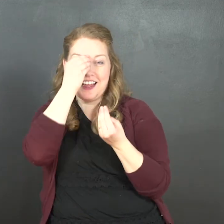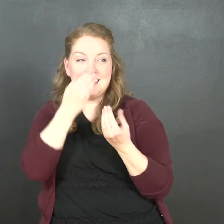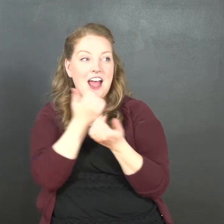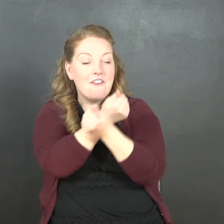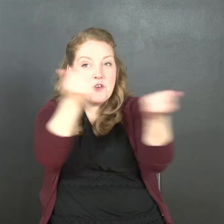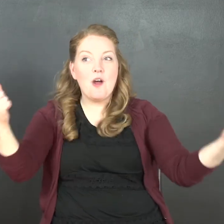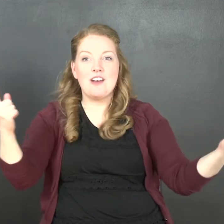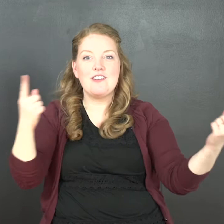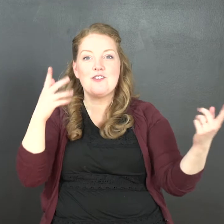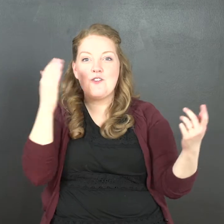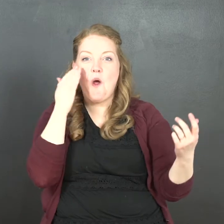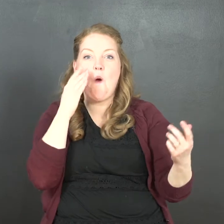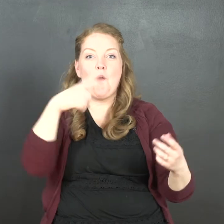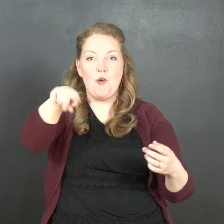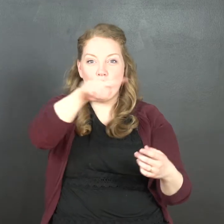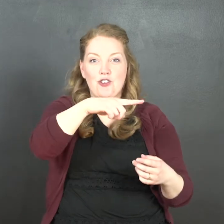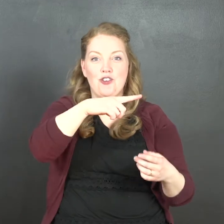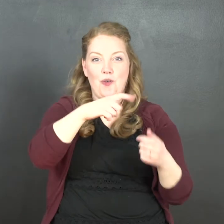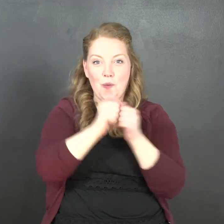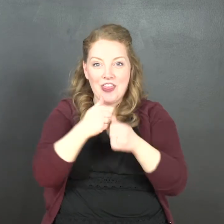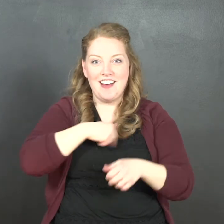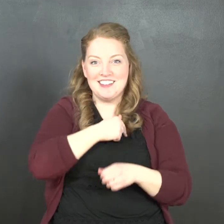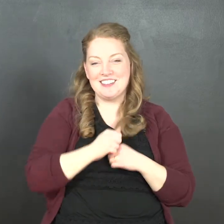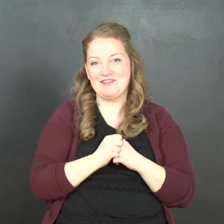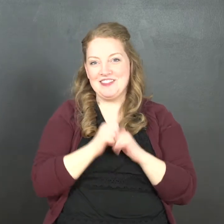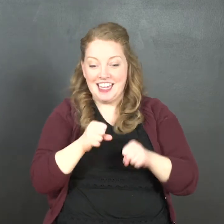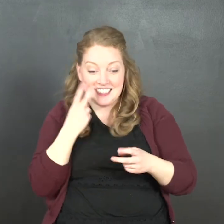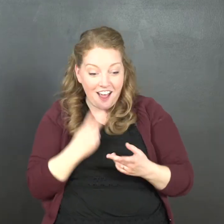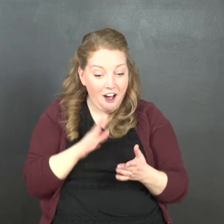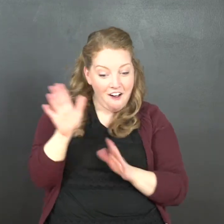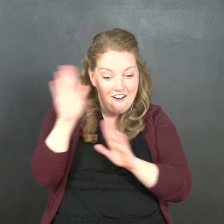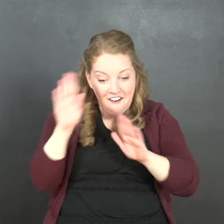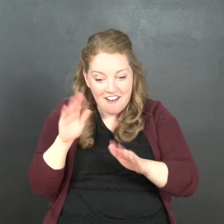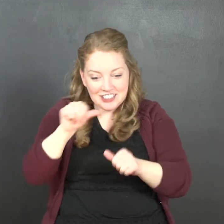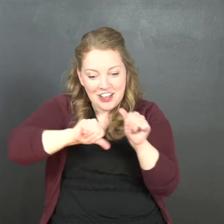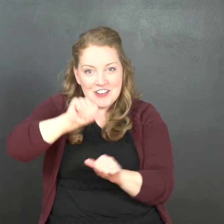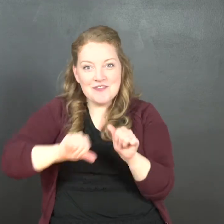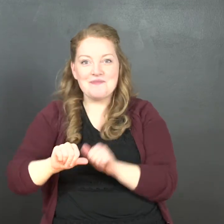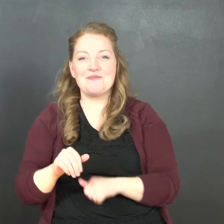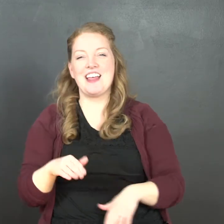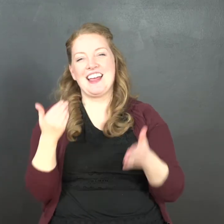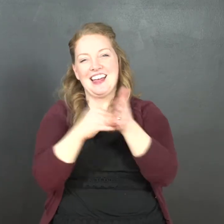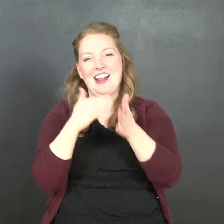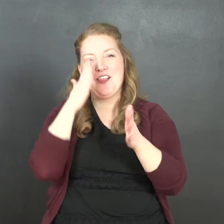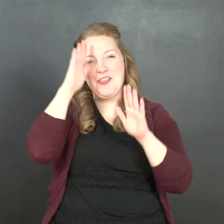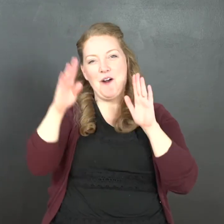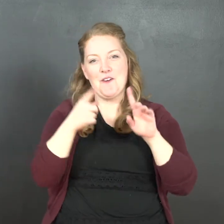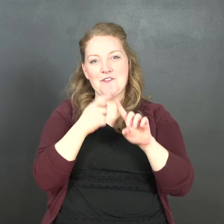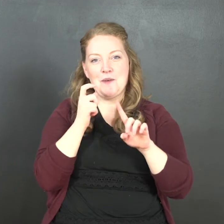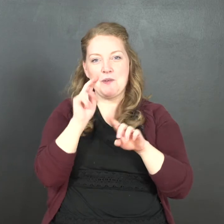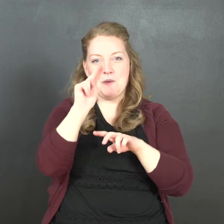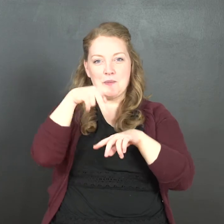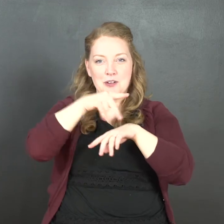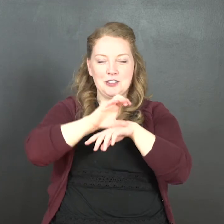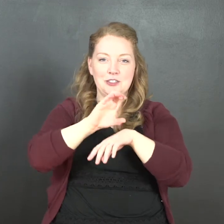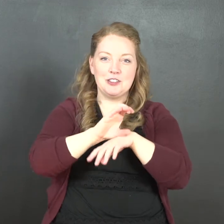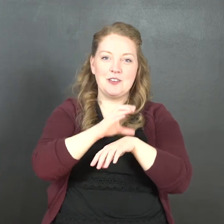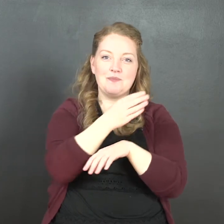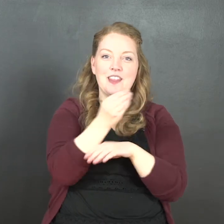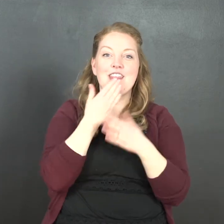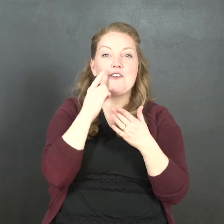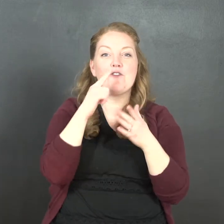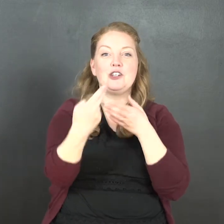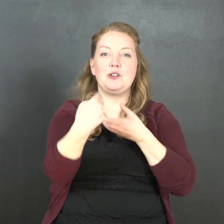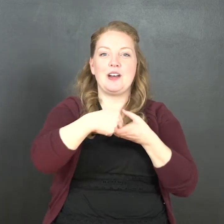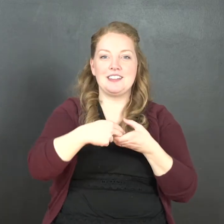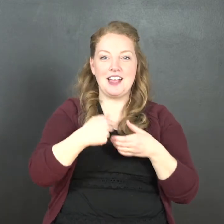let the other folks that are watching today be able to see that. And again, hello from North Point Church. Thank you for joining us. And I want to